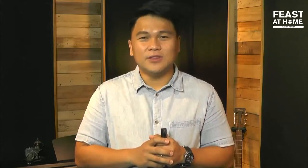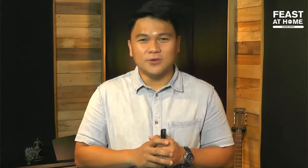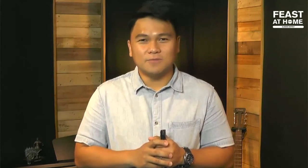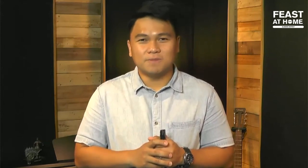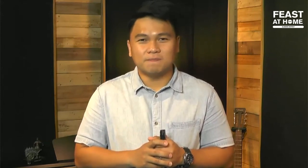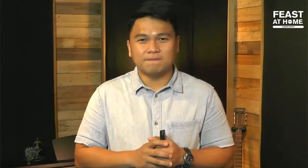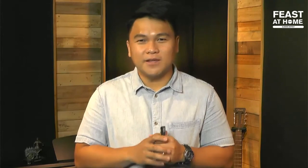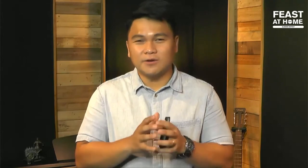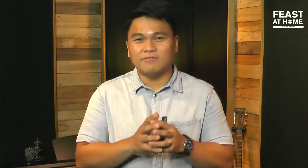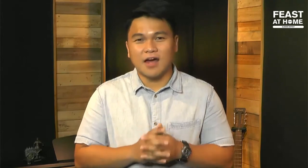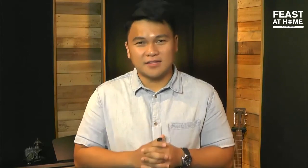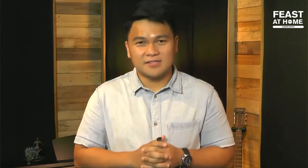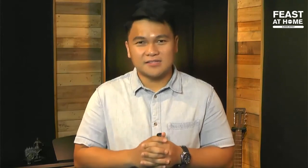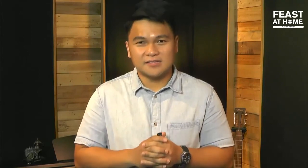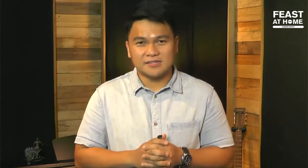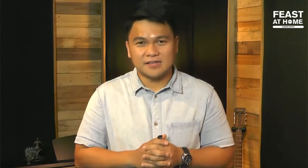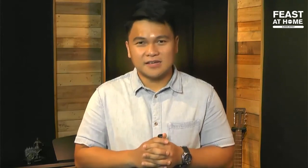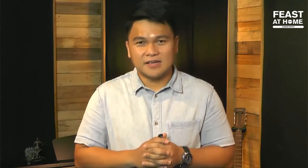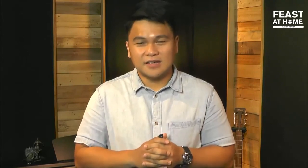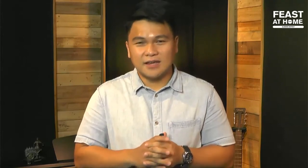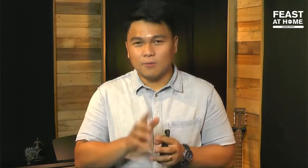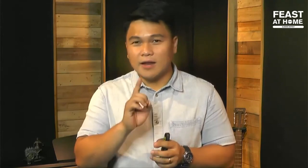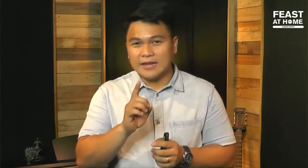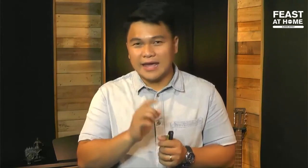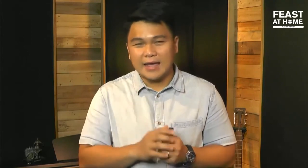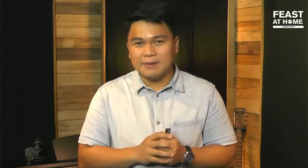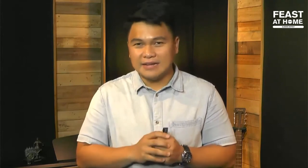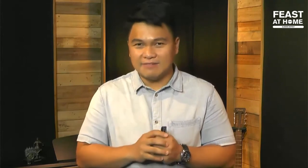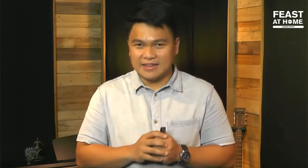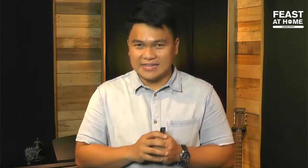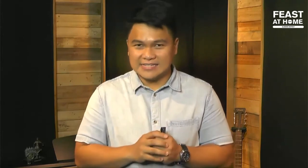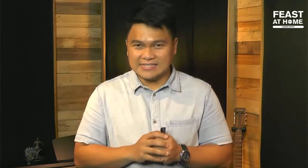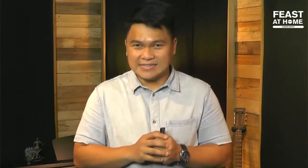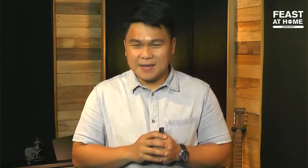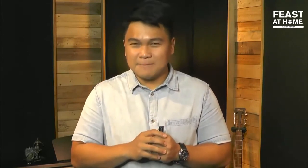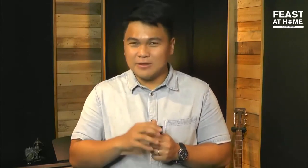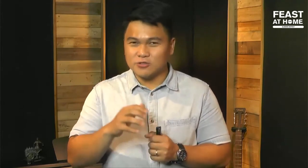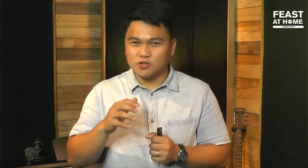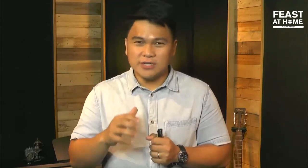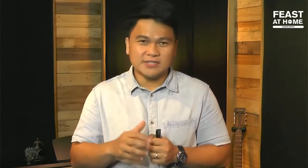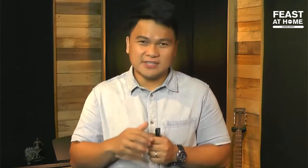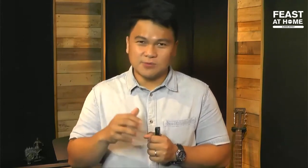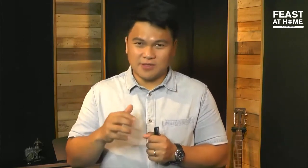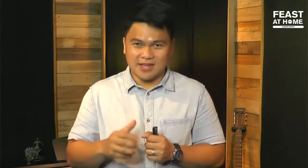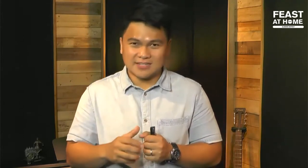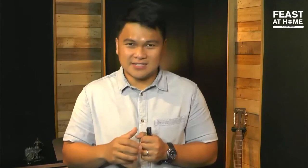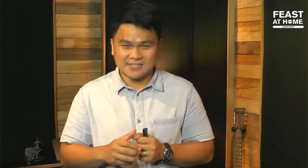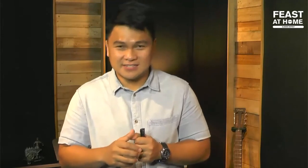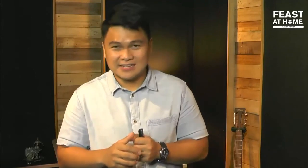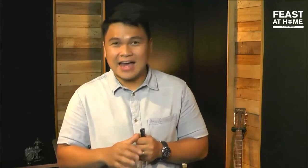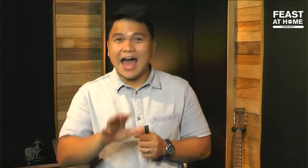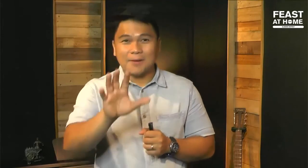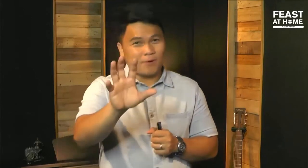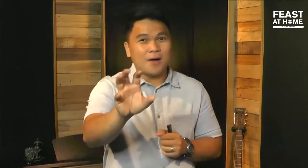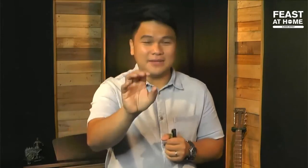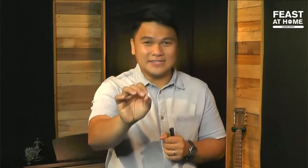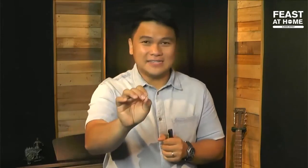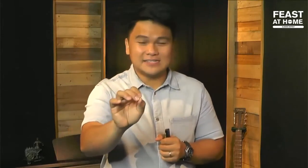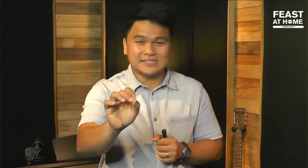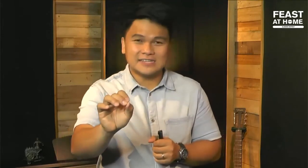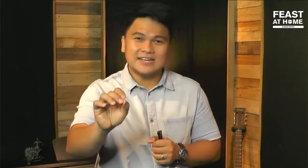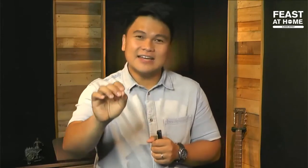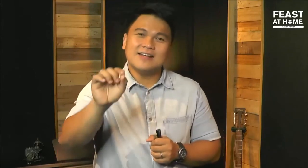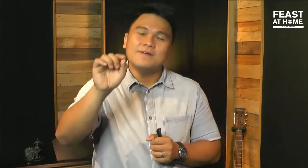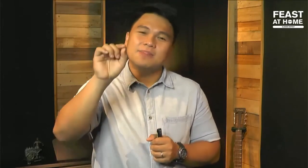He's with you in your floods. And one day, I believe in this, because Jesus is with us. I promise